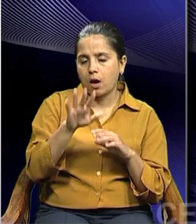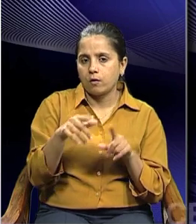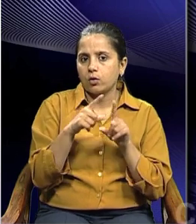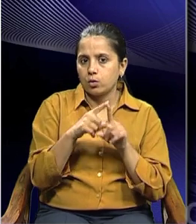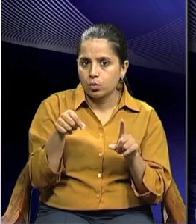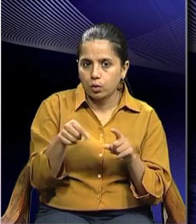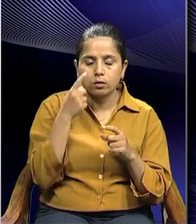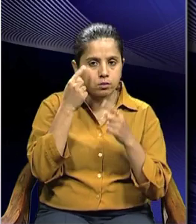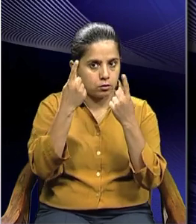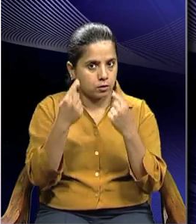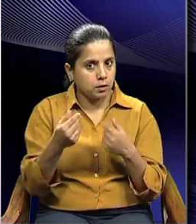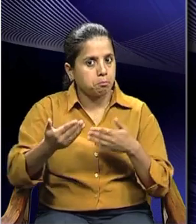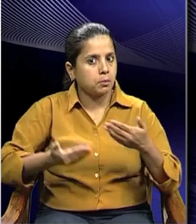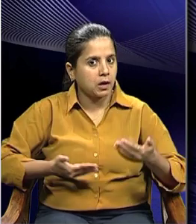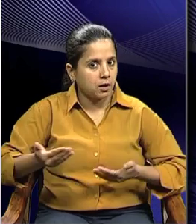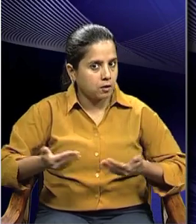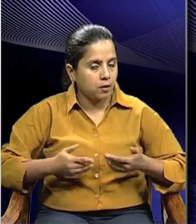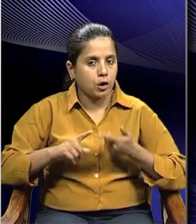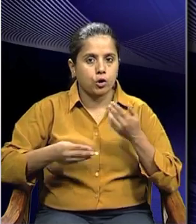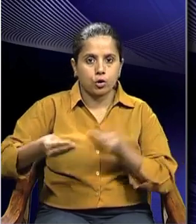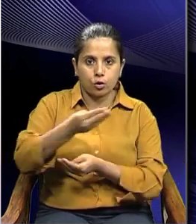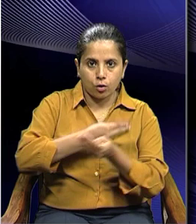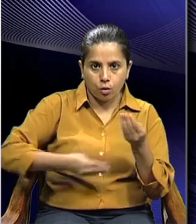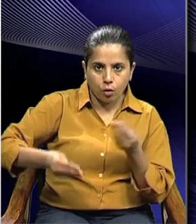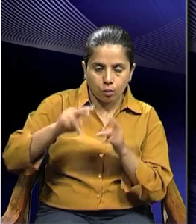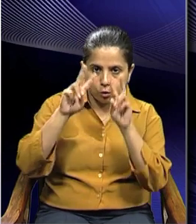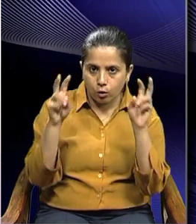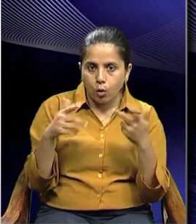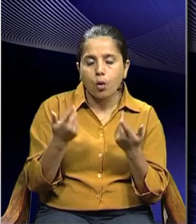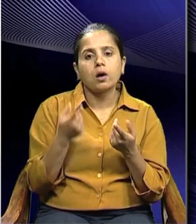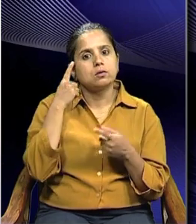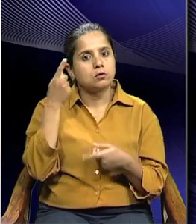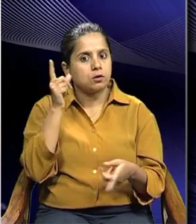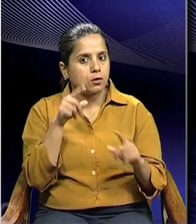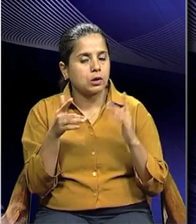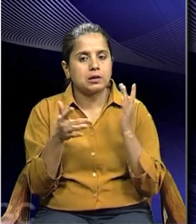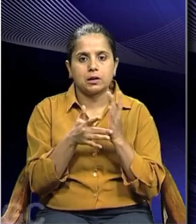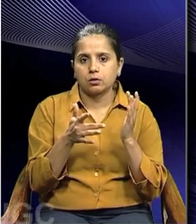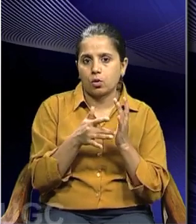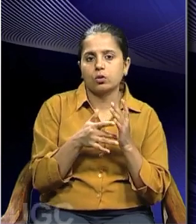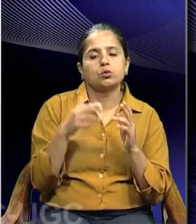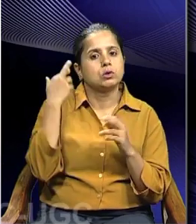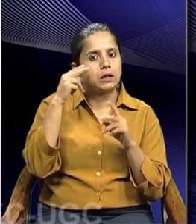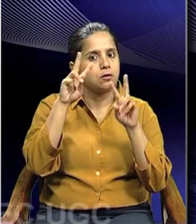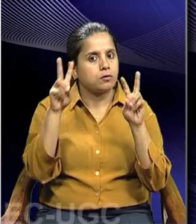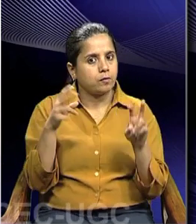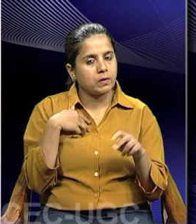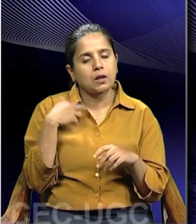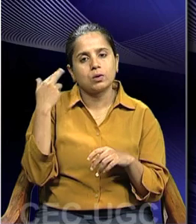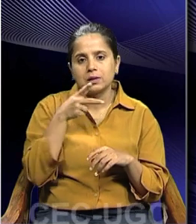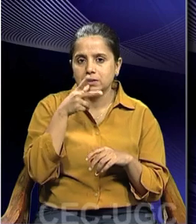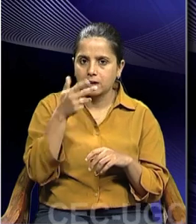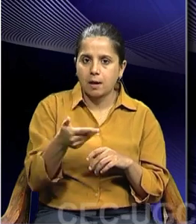the analysis of behaviors, economic component, strategic component and technology factors, and that is why we call it best